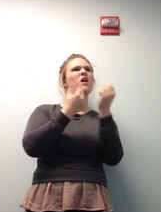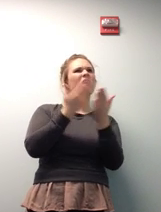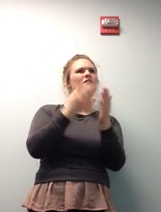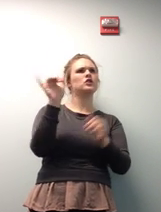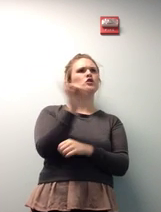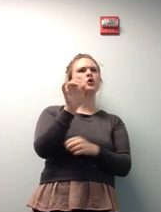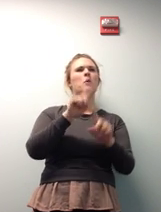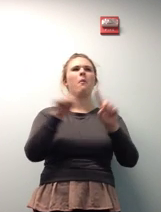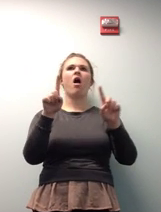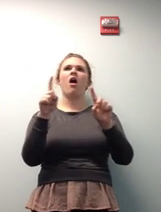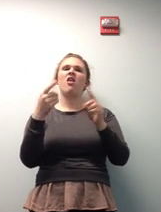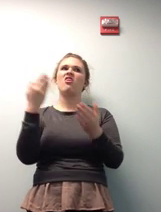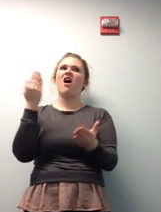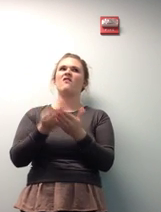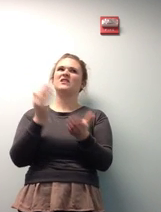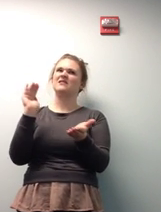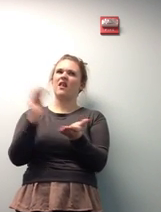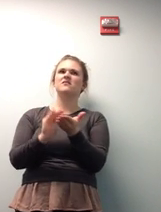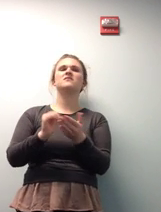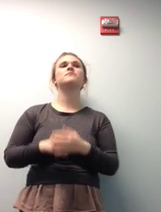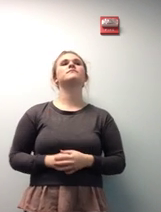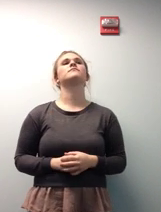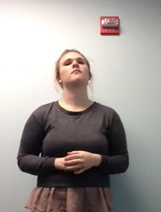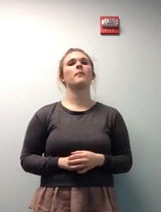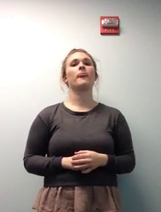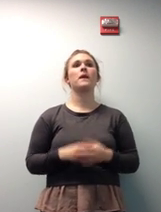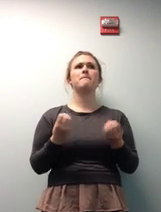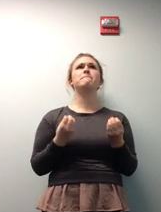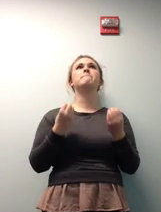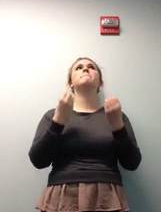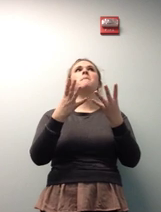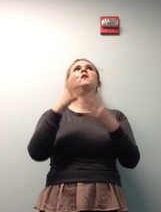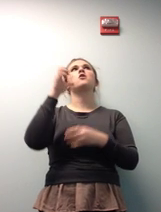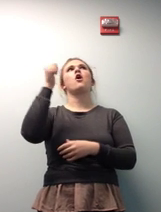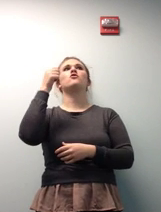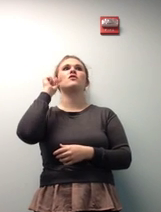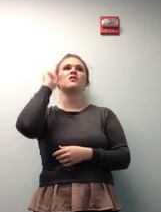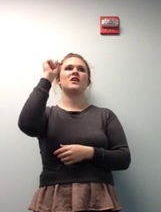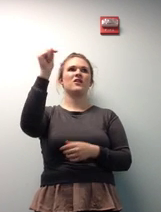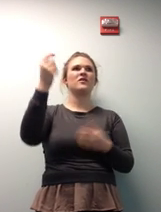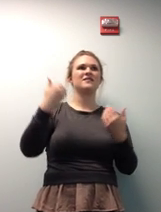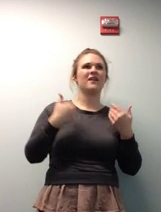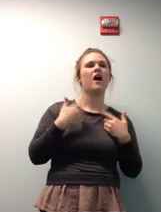thinner. Many other theories exist, but what we know for sure